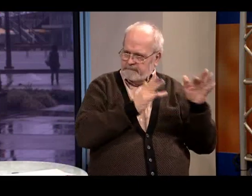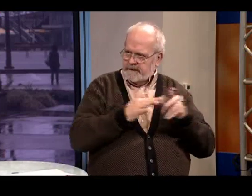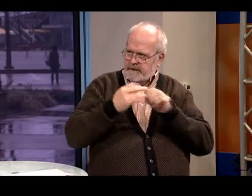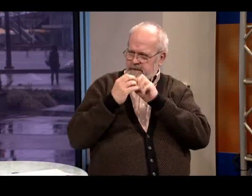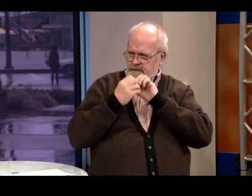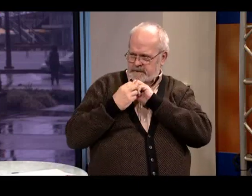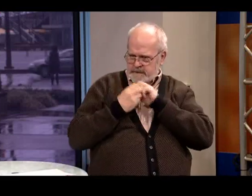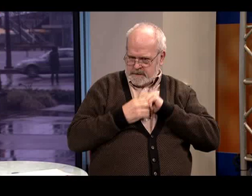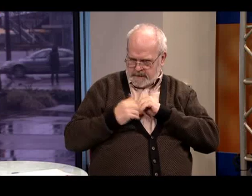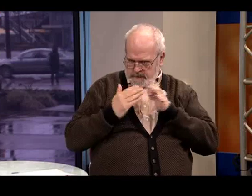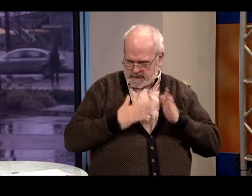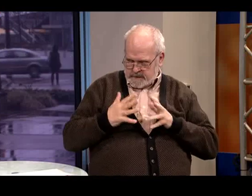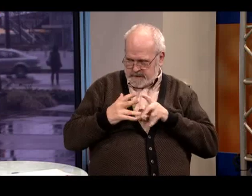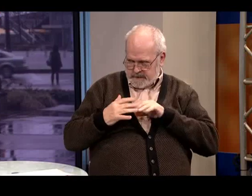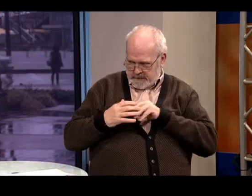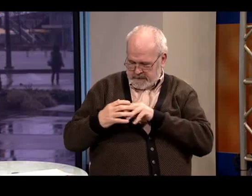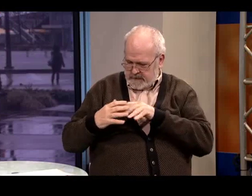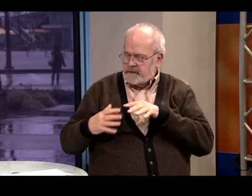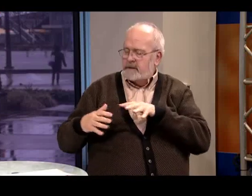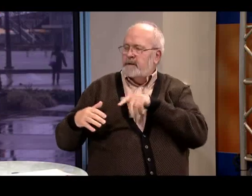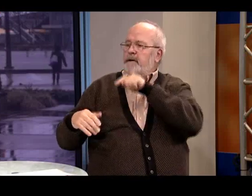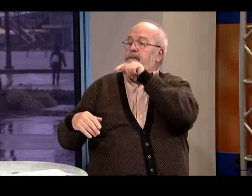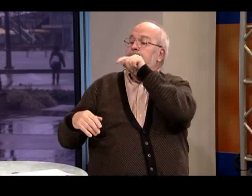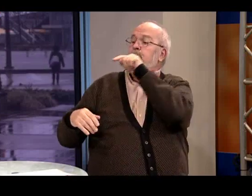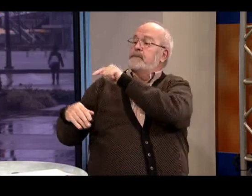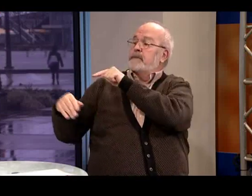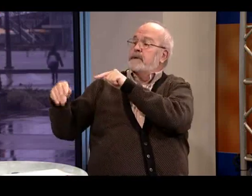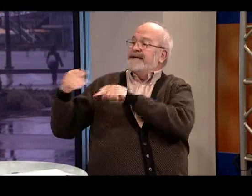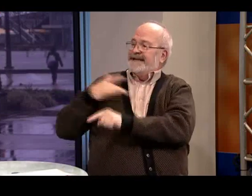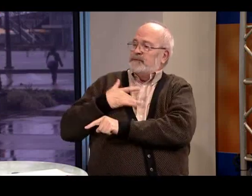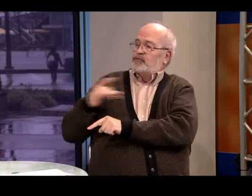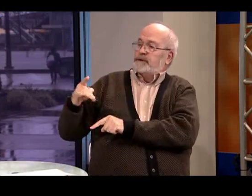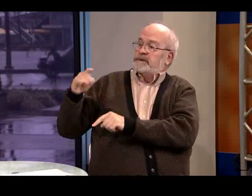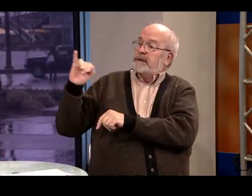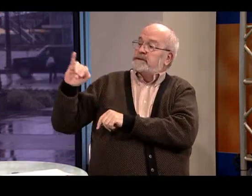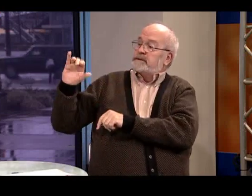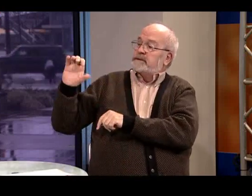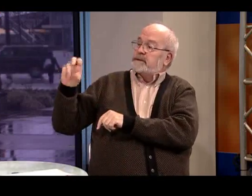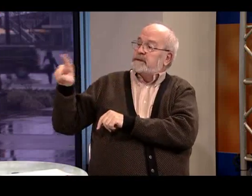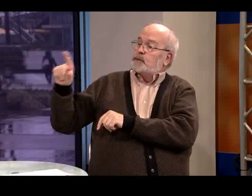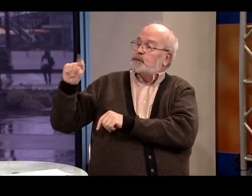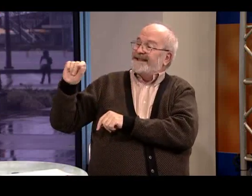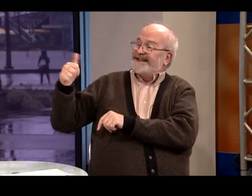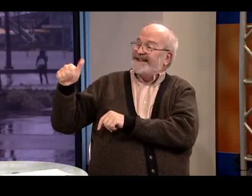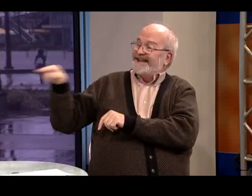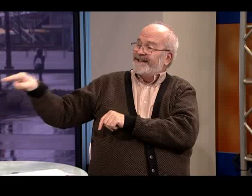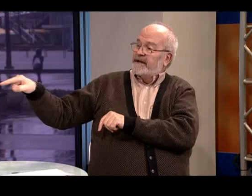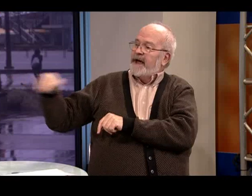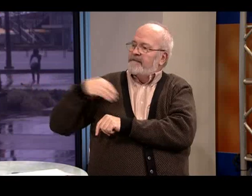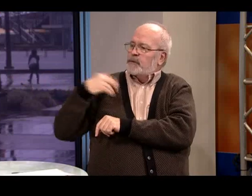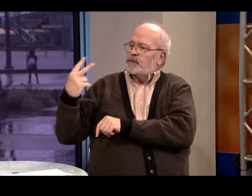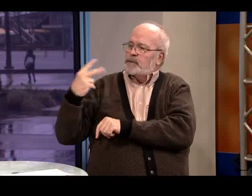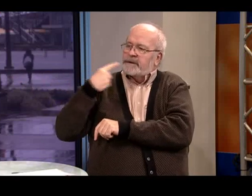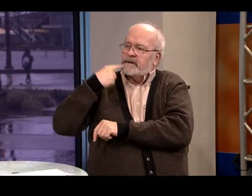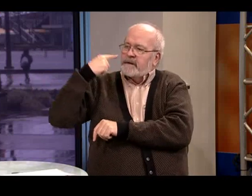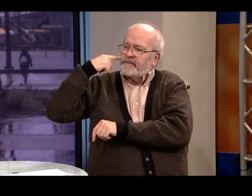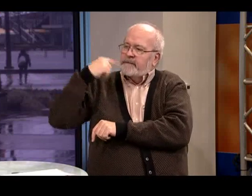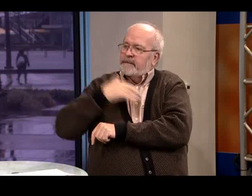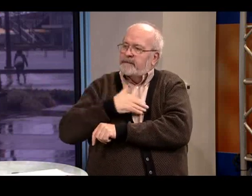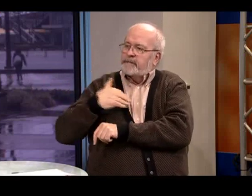So there were all these people involved in working on this movement. And ICED